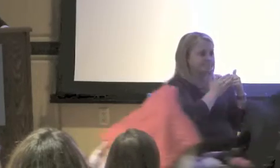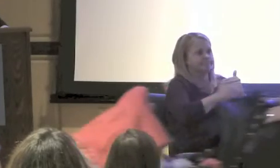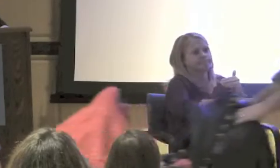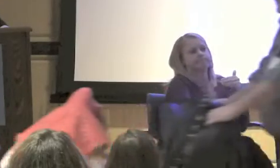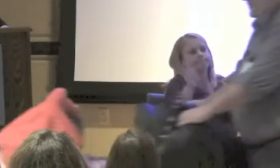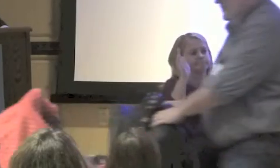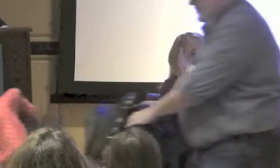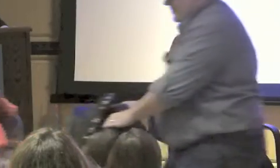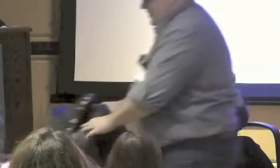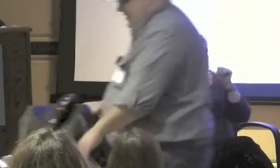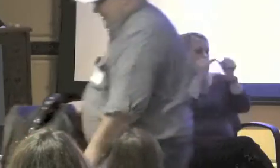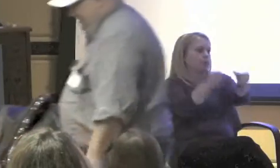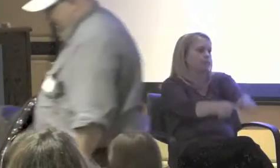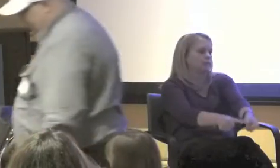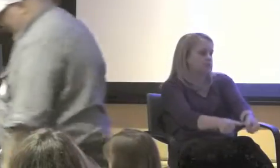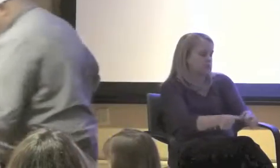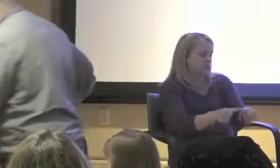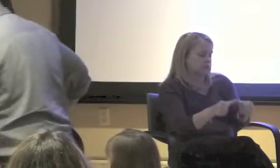solution.